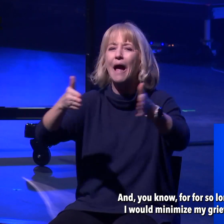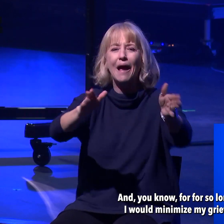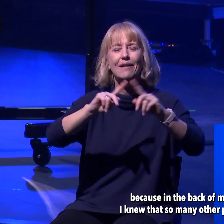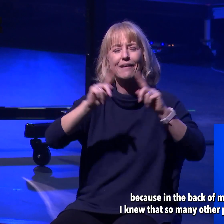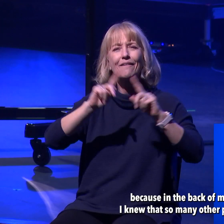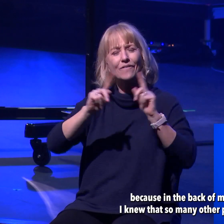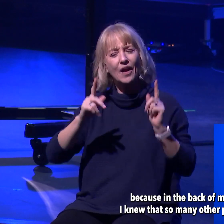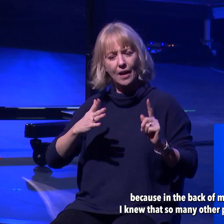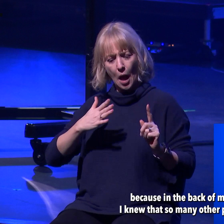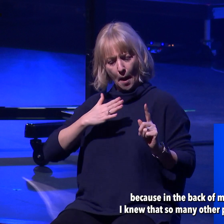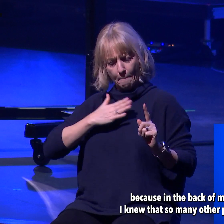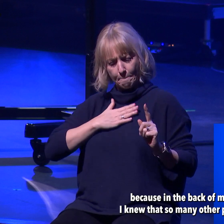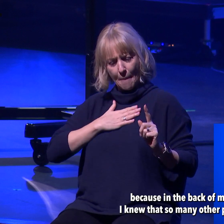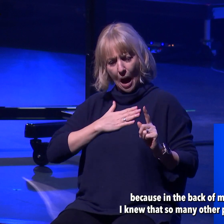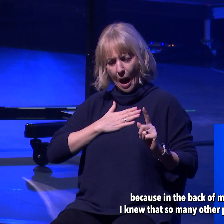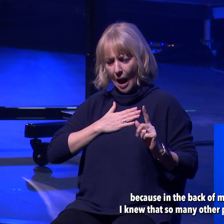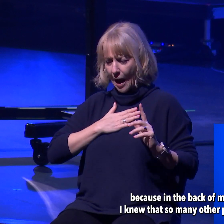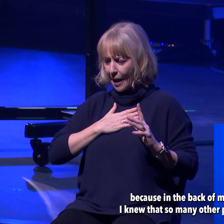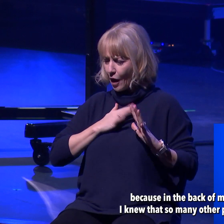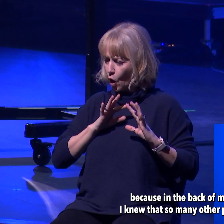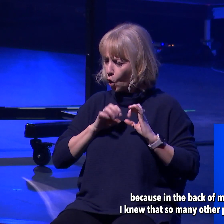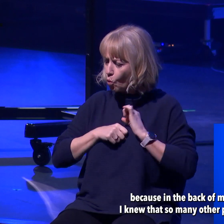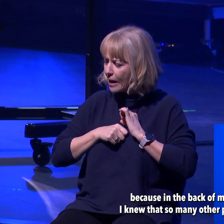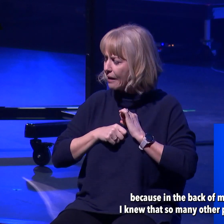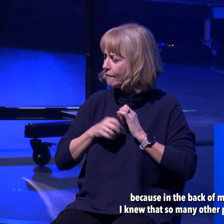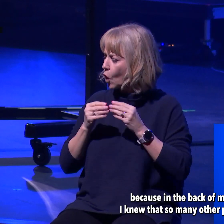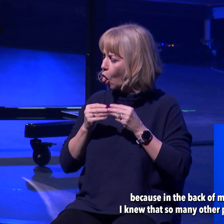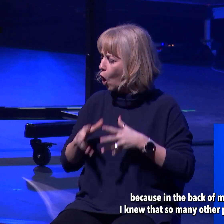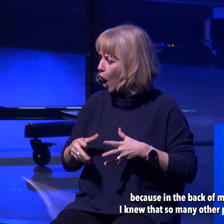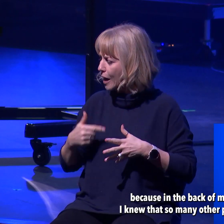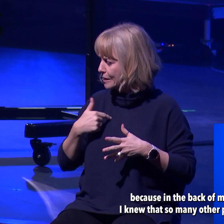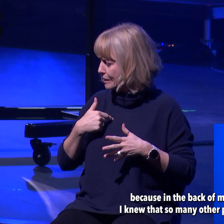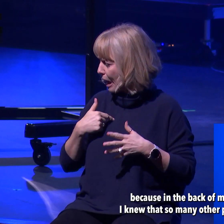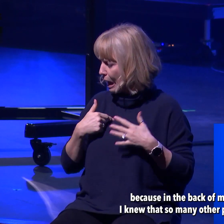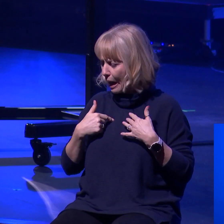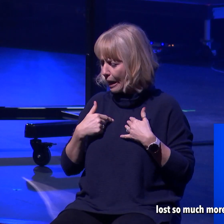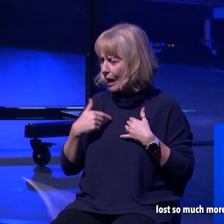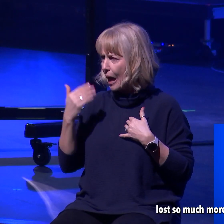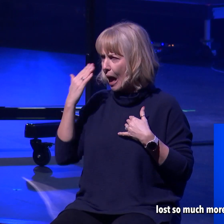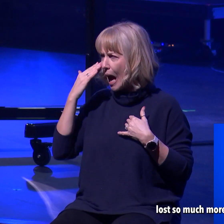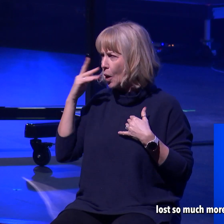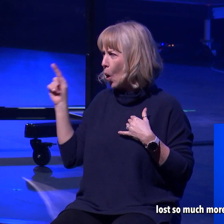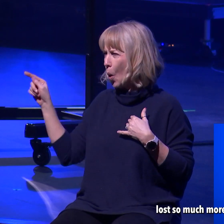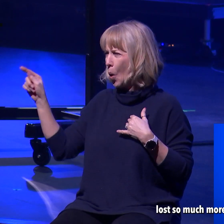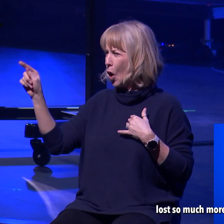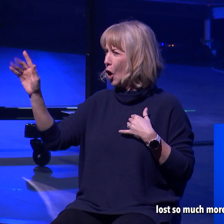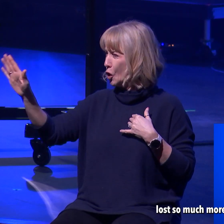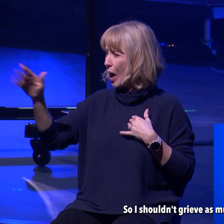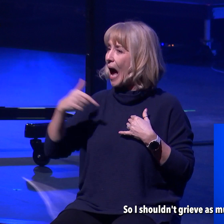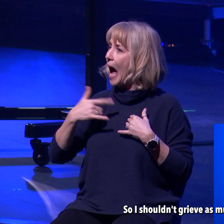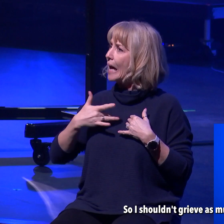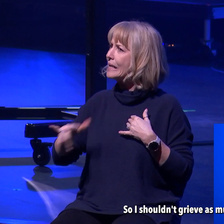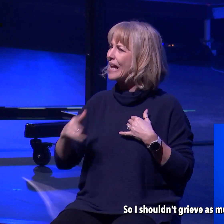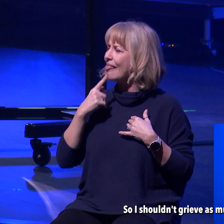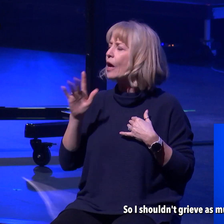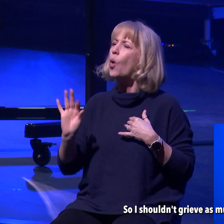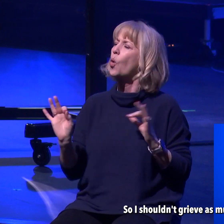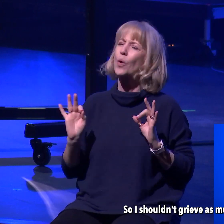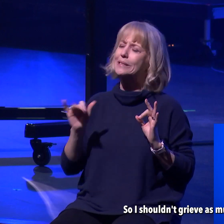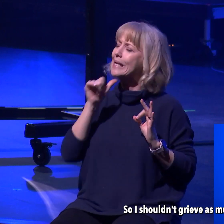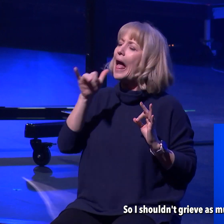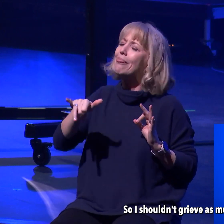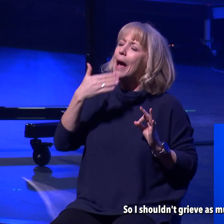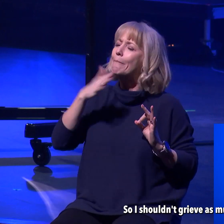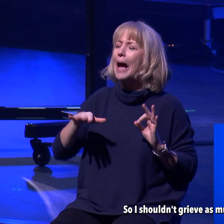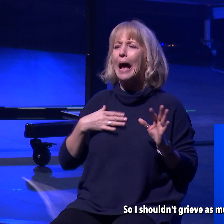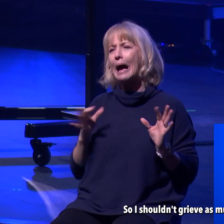and loss because in the back of my mind, I knew that so many other people had lost so much more. So I shouldn't grieve as